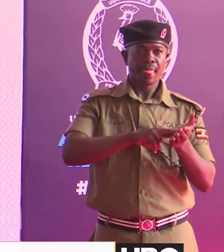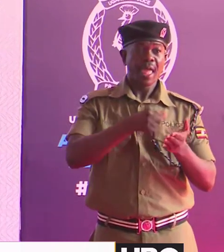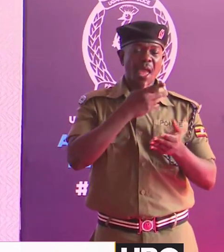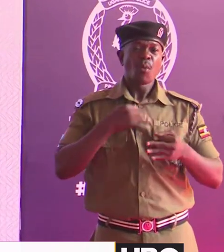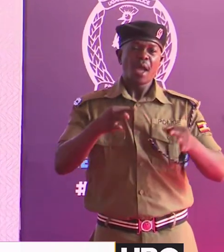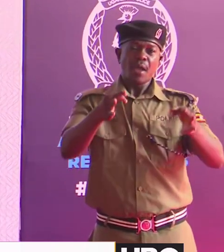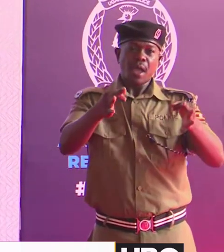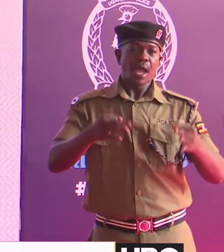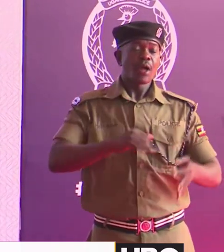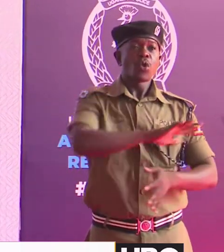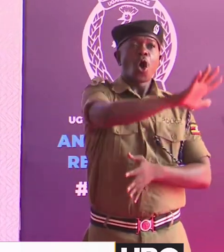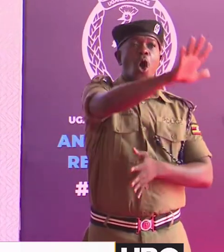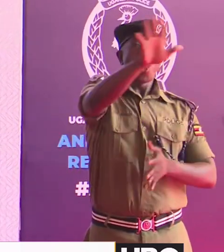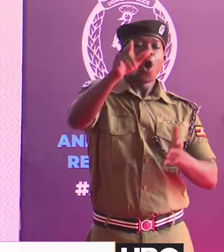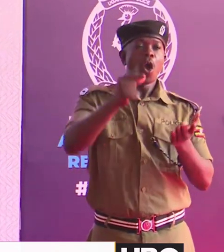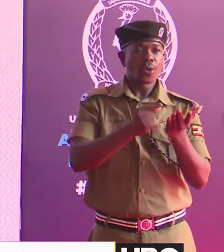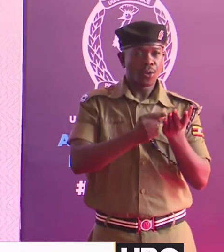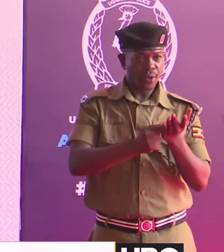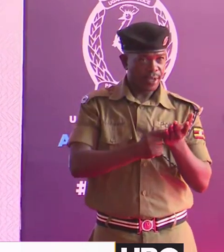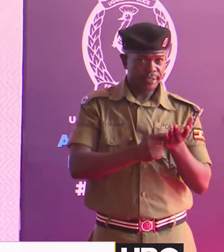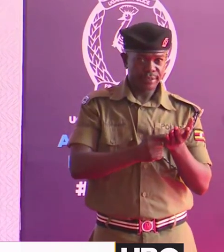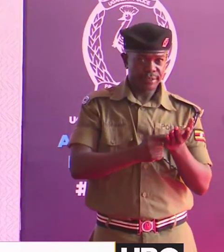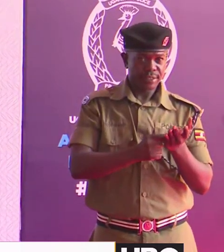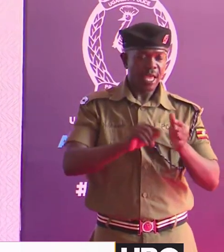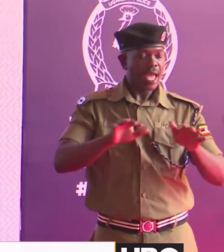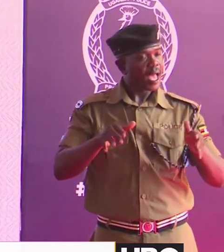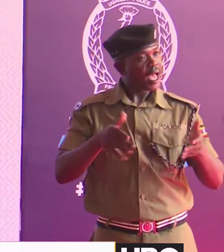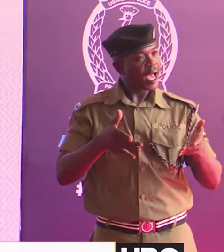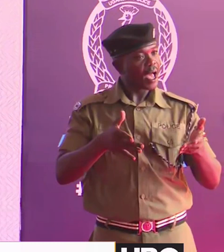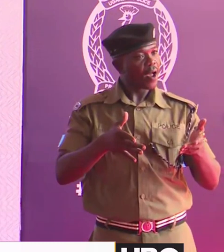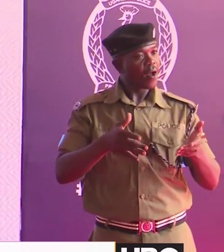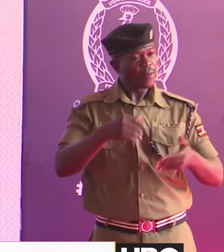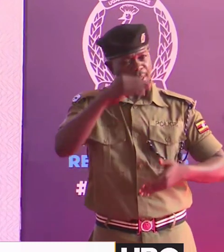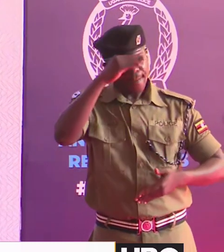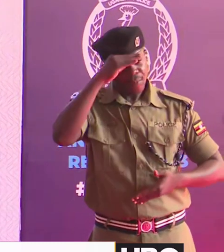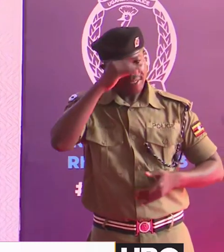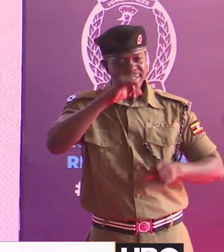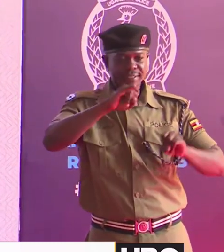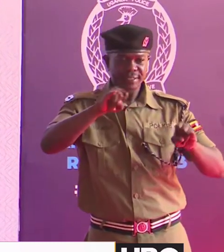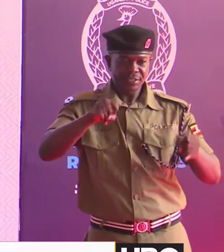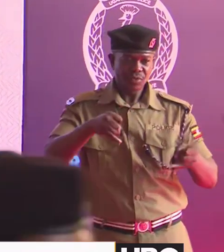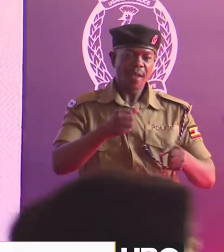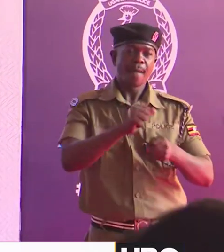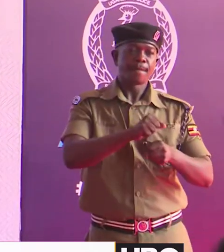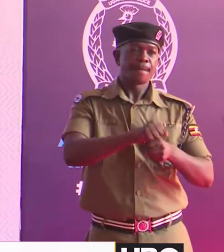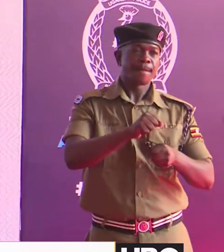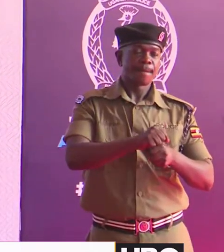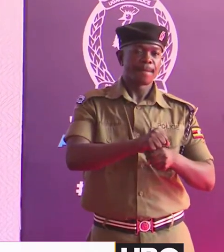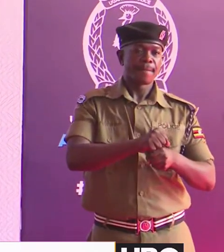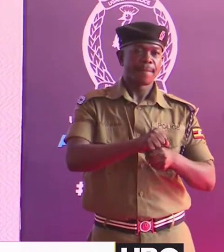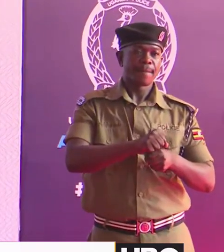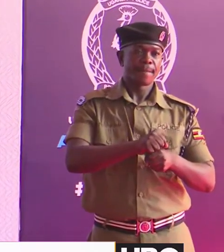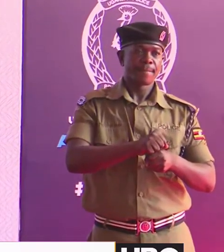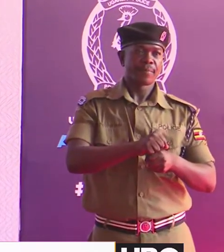on how the Uganda Police Force is fulfilling its mandate as stipulated under Article 212 of